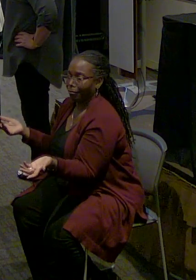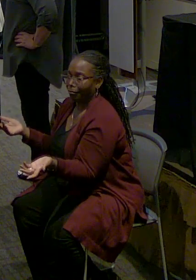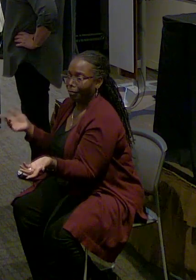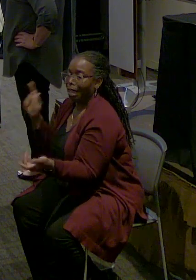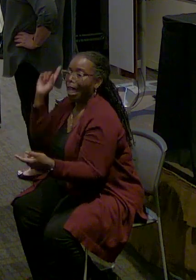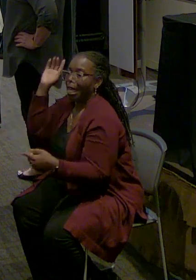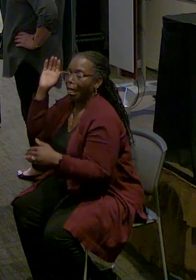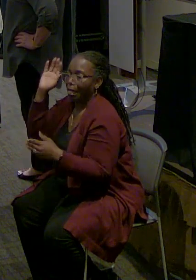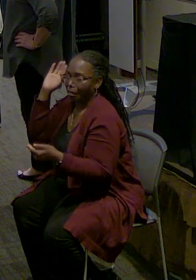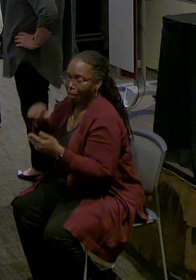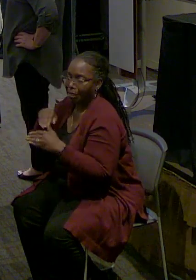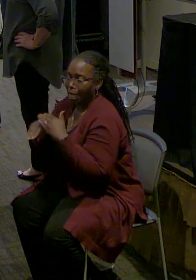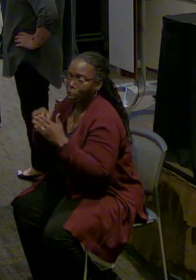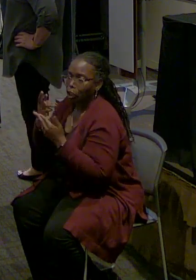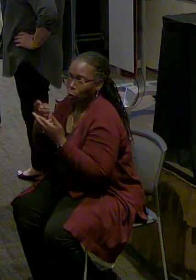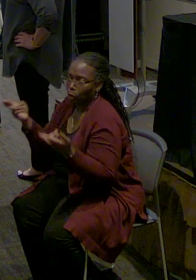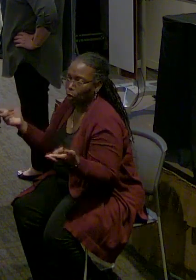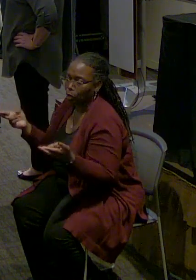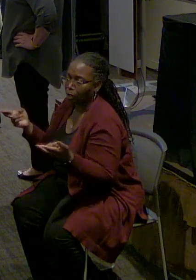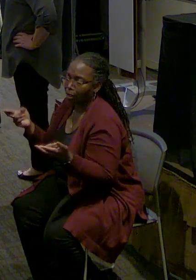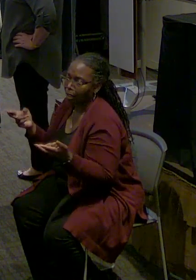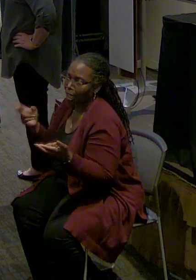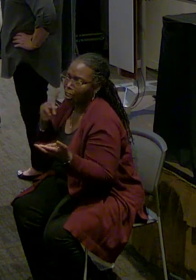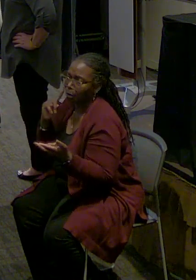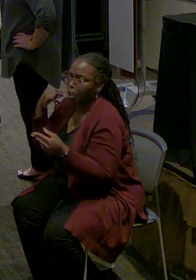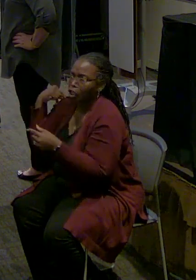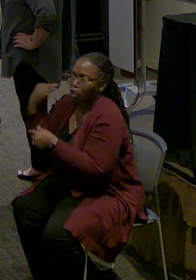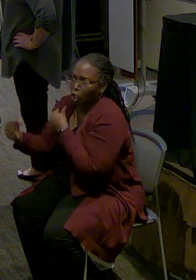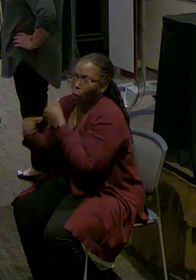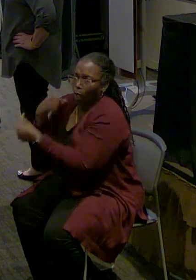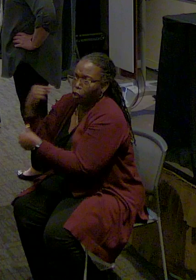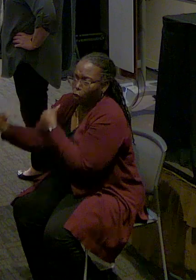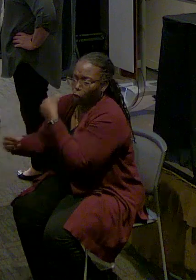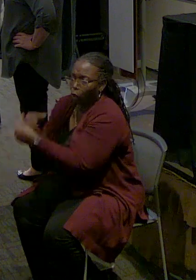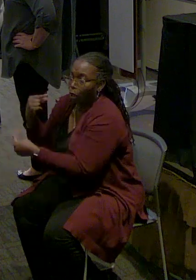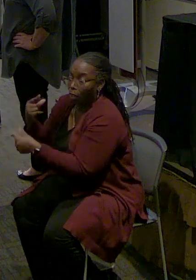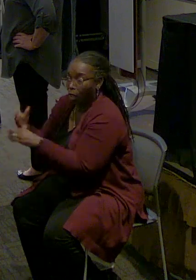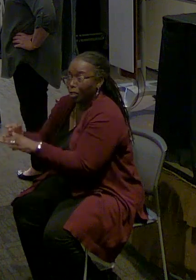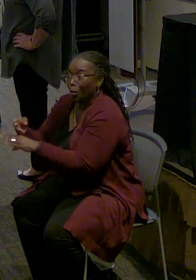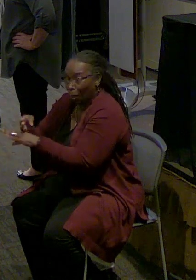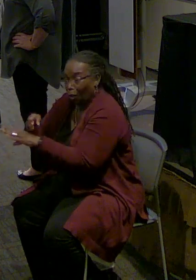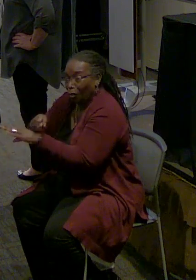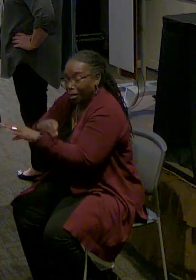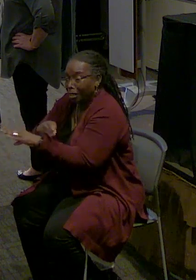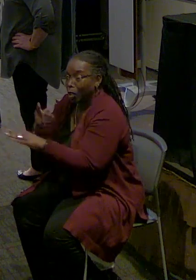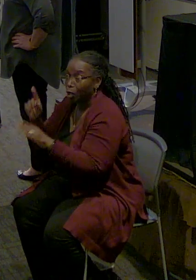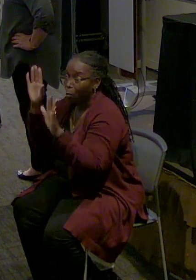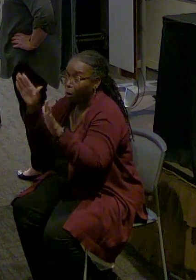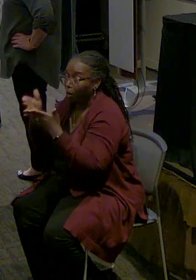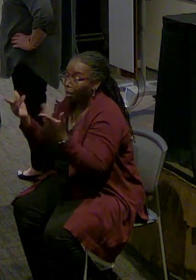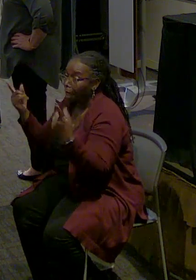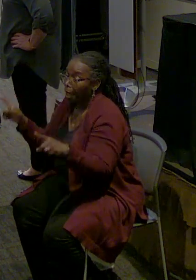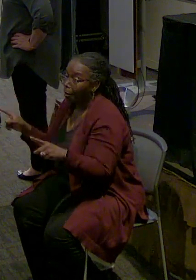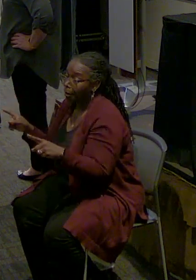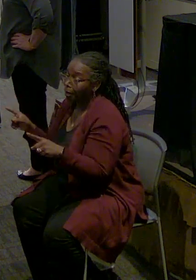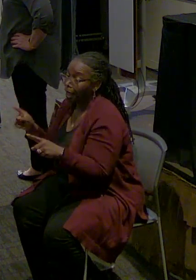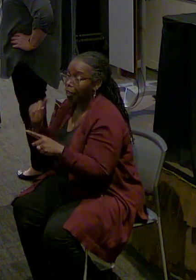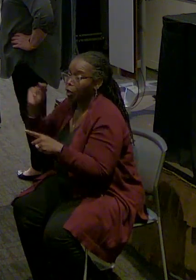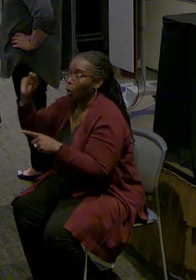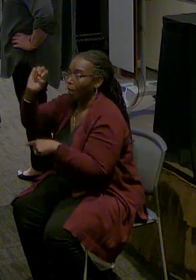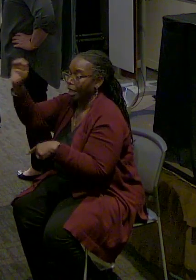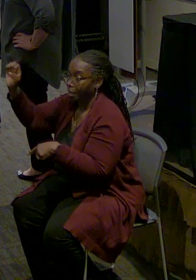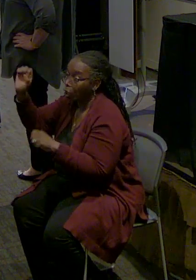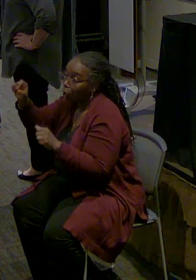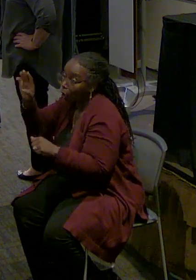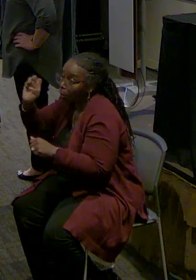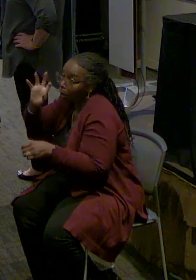less access to resources, and it's been a generational type thing. I mean, there's improvements happening there. We have some great things happening in the Northeast. That